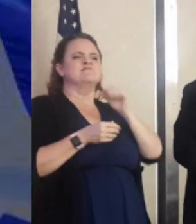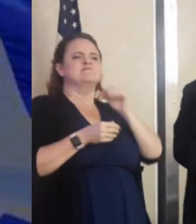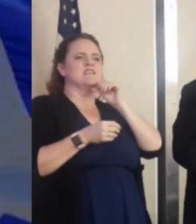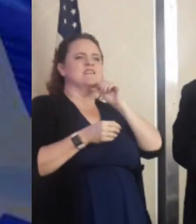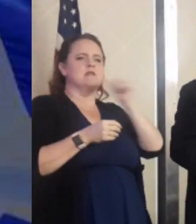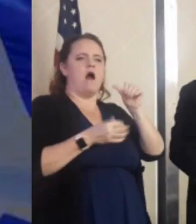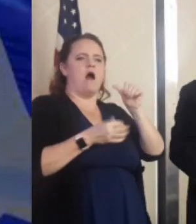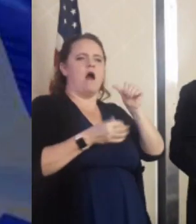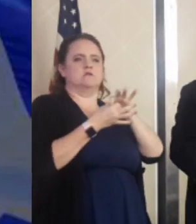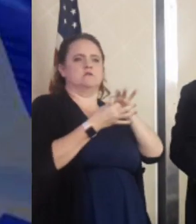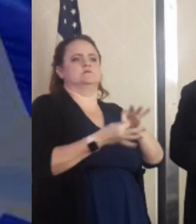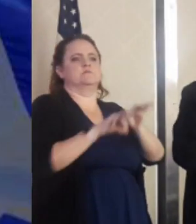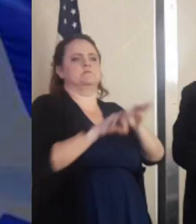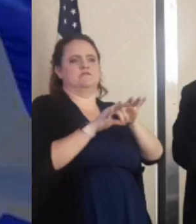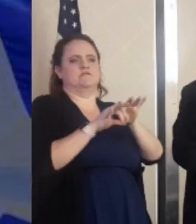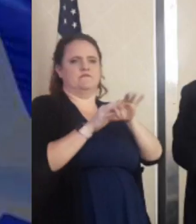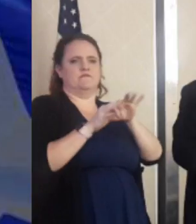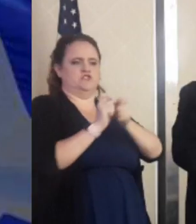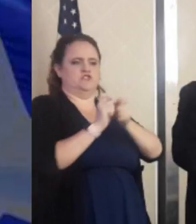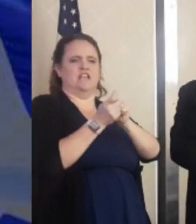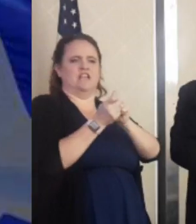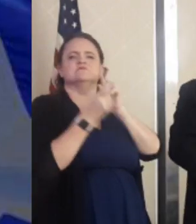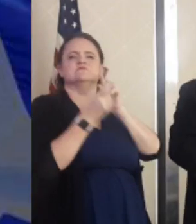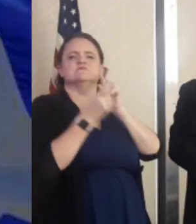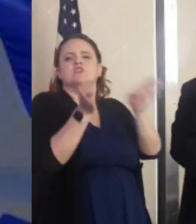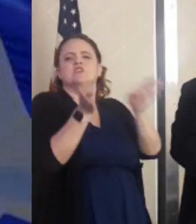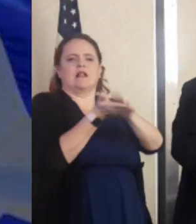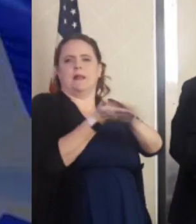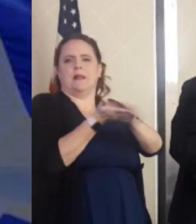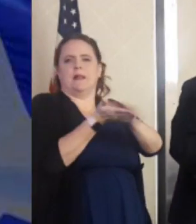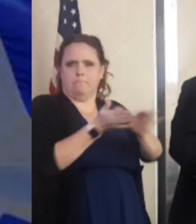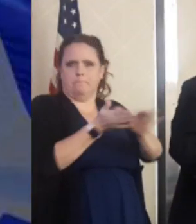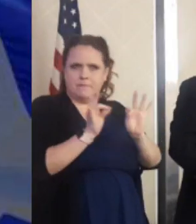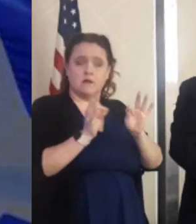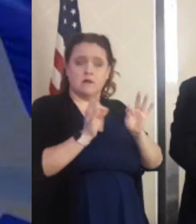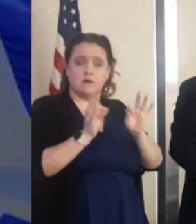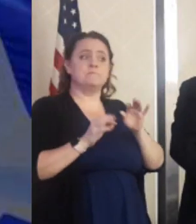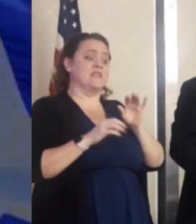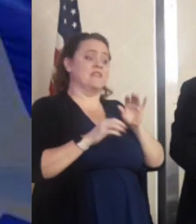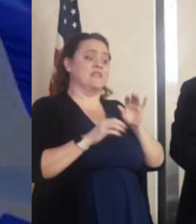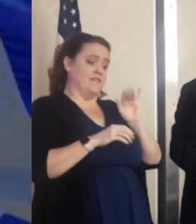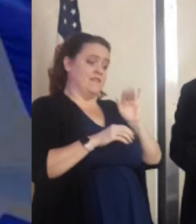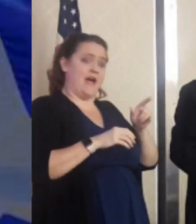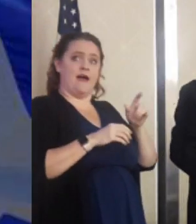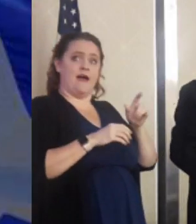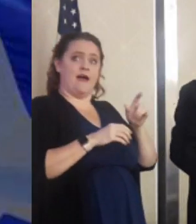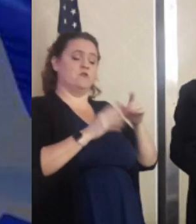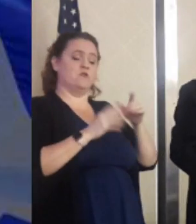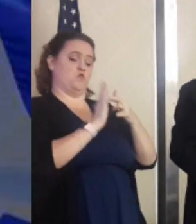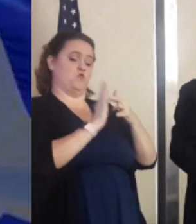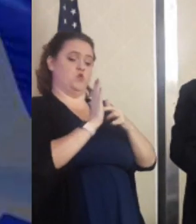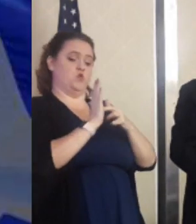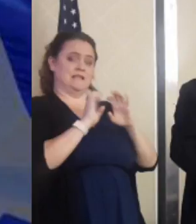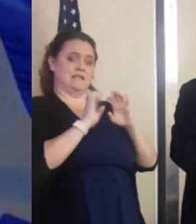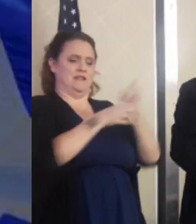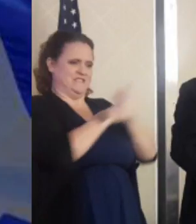at general cleanup. This is a result of the charge that was given to the Rules Committee at the SRAC meeting in